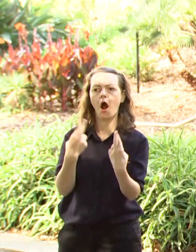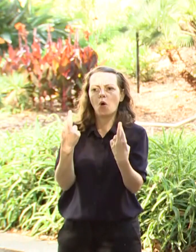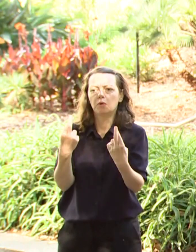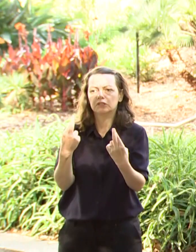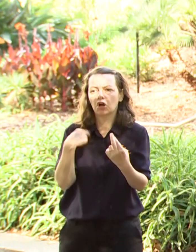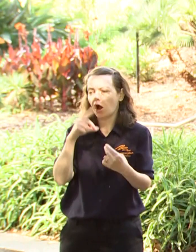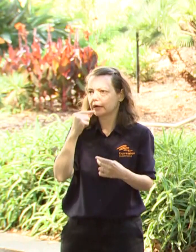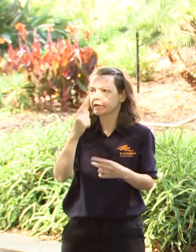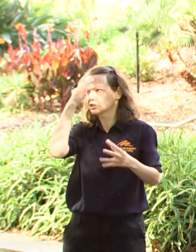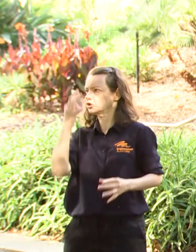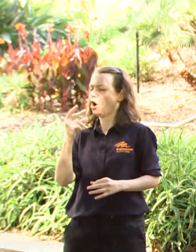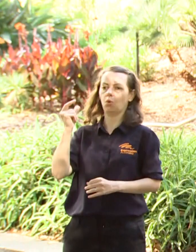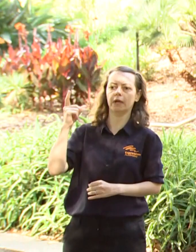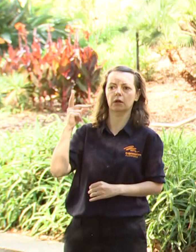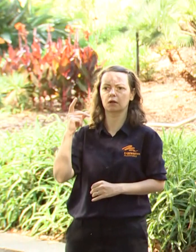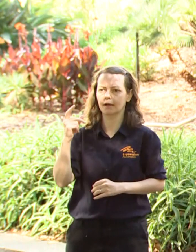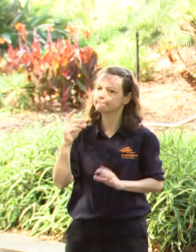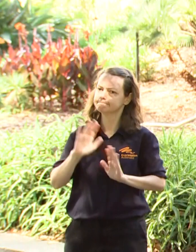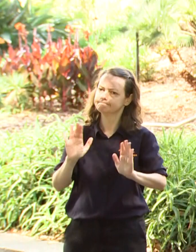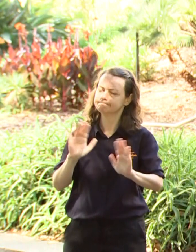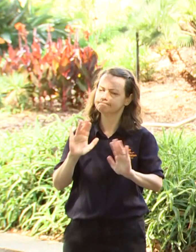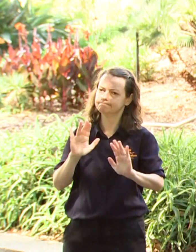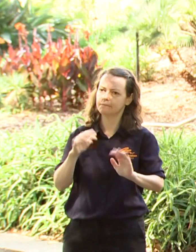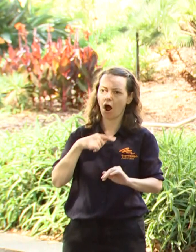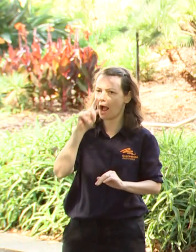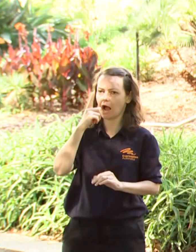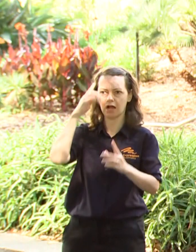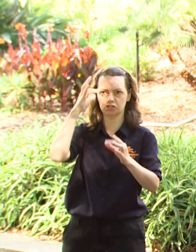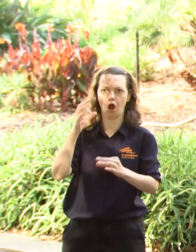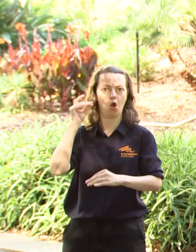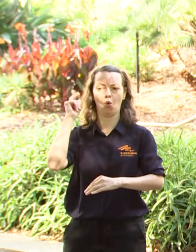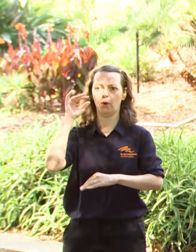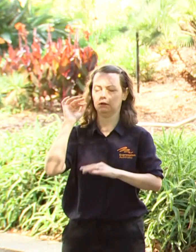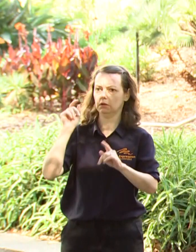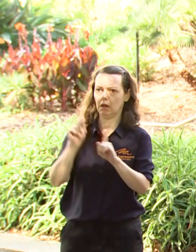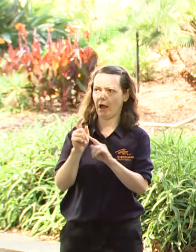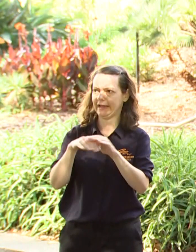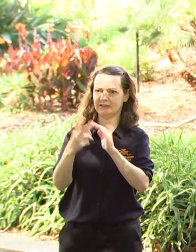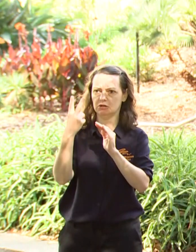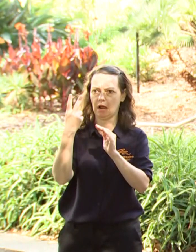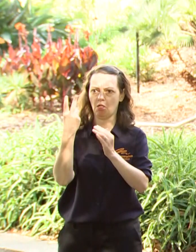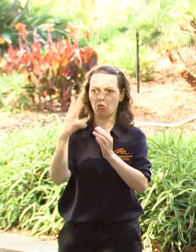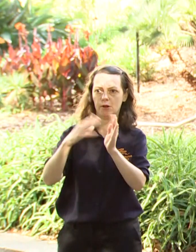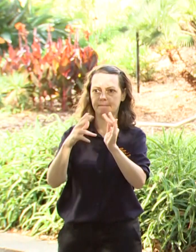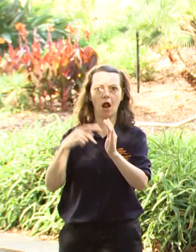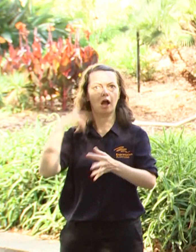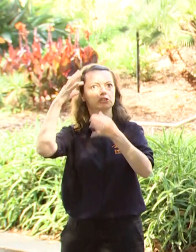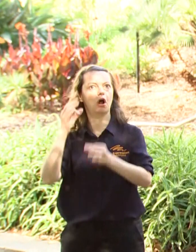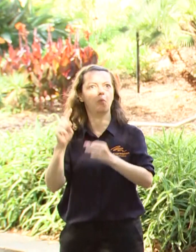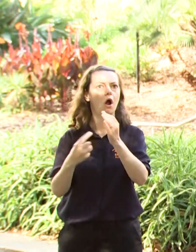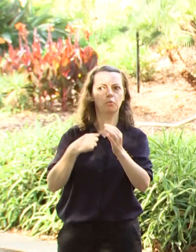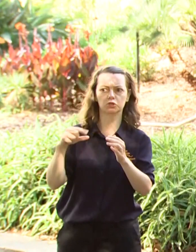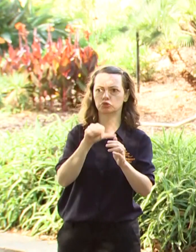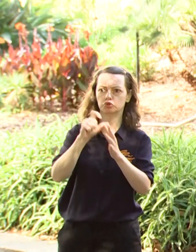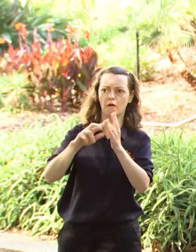within 25 minutes of Anastasia Palaszczuk announcing things, but that would not be the best way to go. We'll get that advice, and as soon as we can